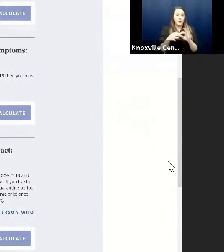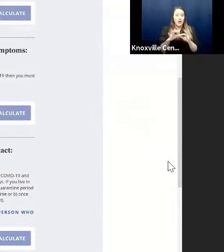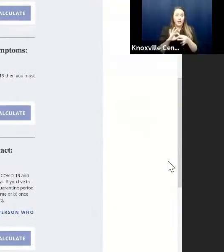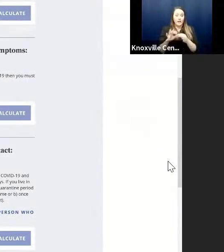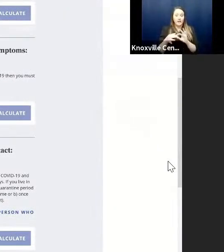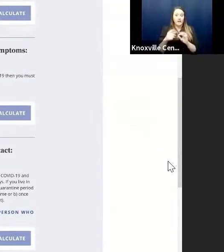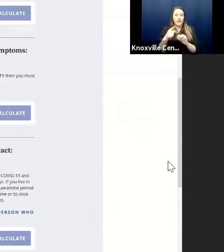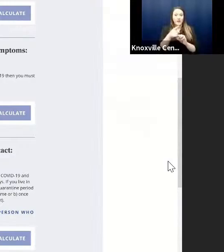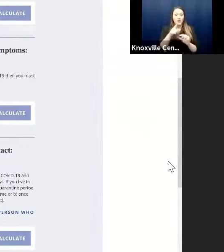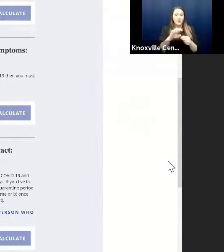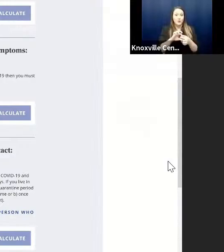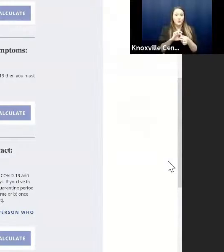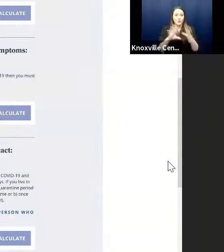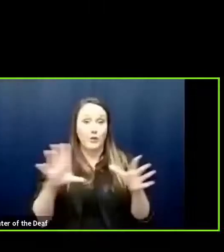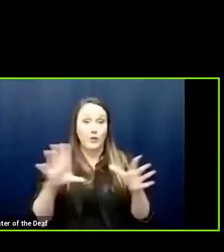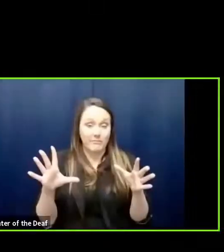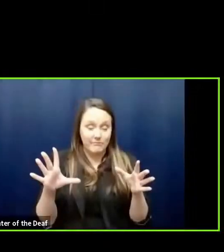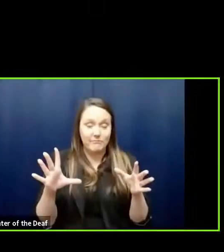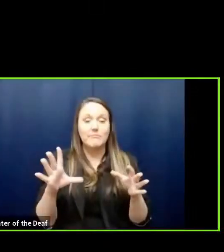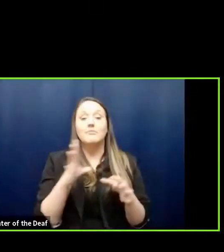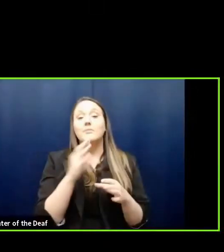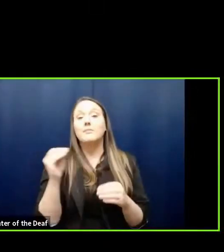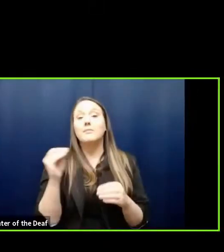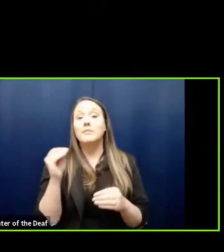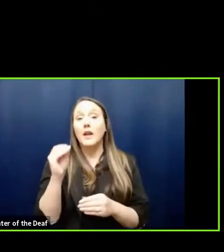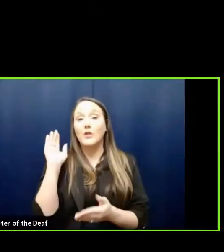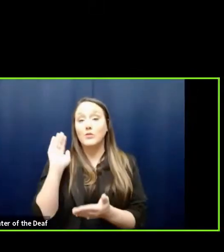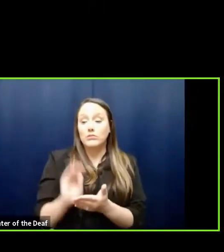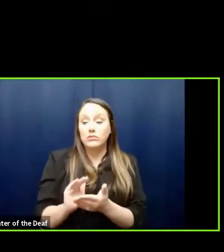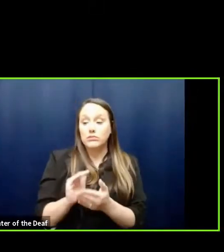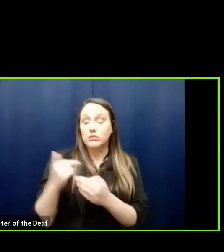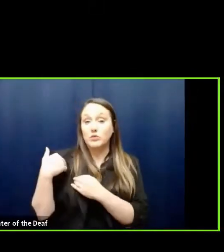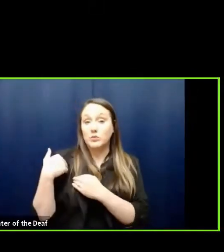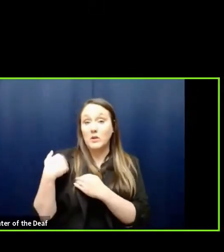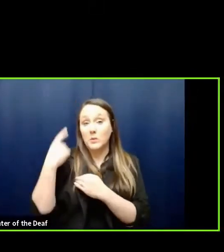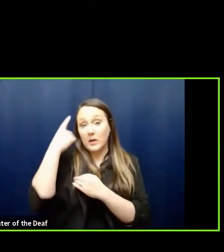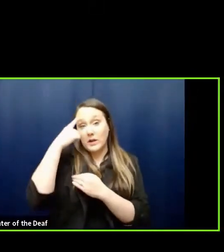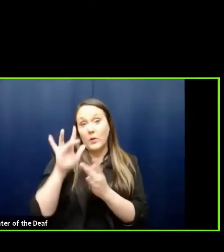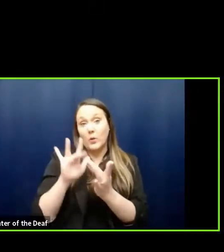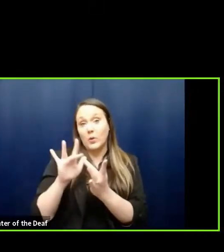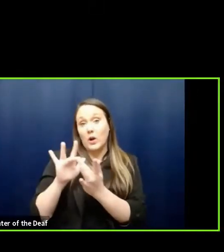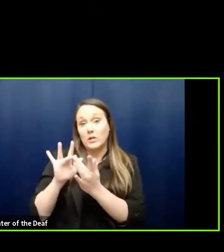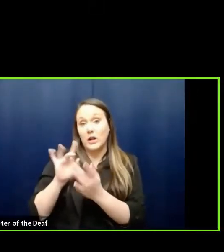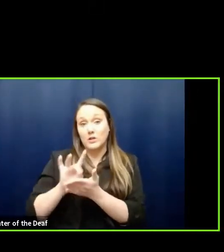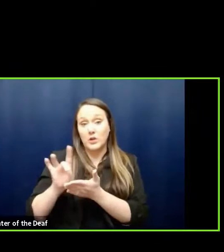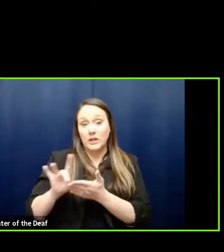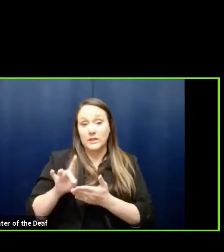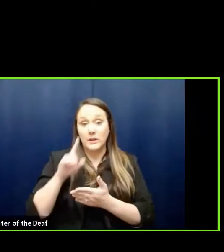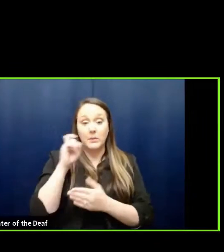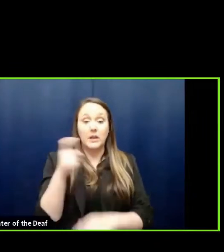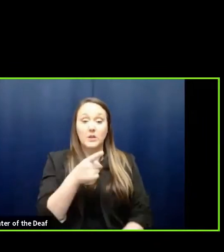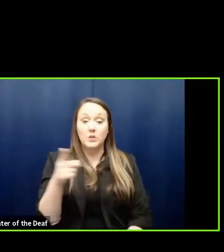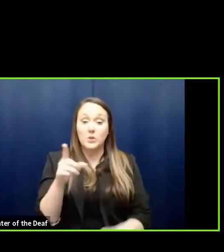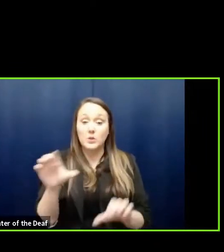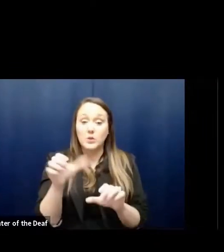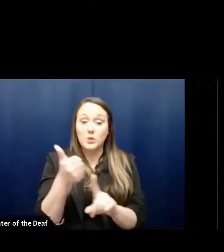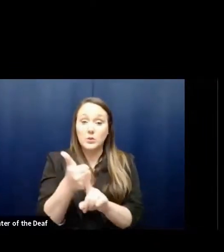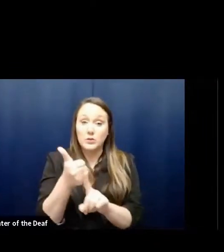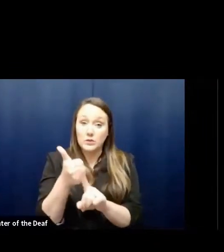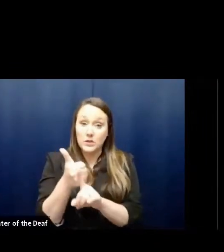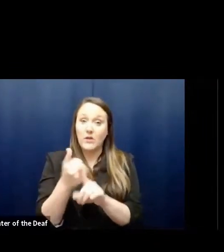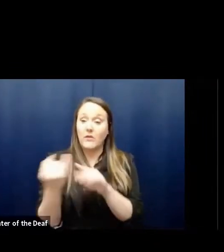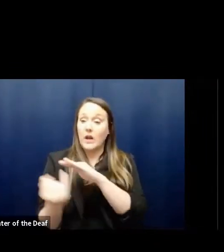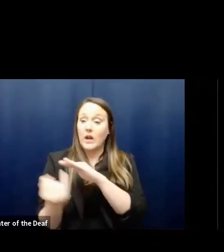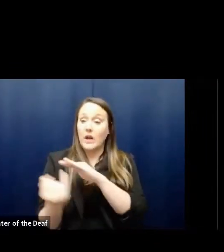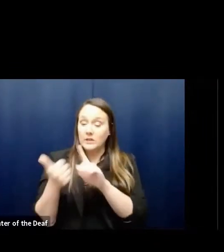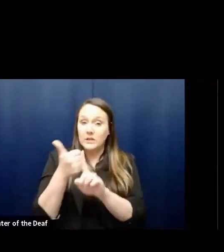but you're lessening the dependence on contact tracing process because you are effectively doing it yourself by isolating yourself